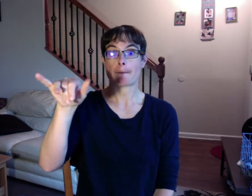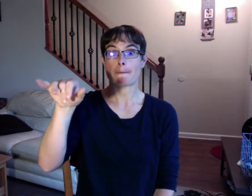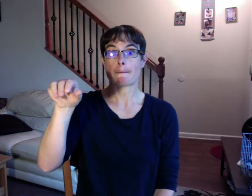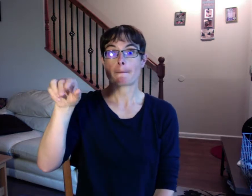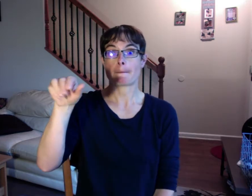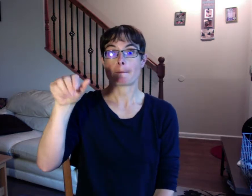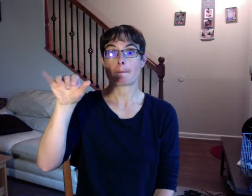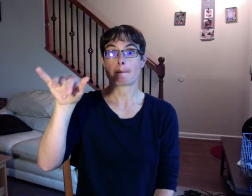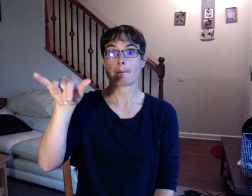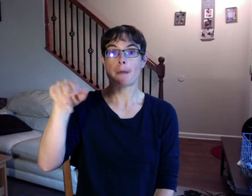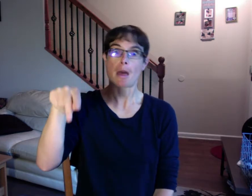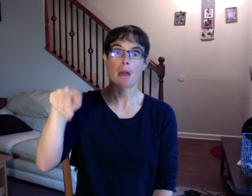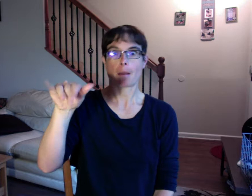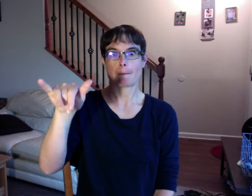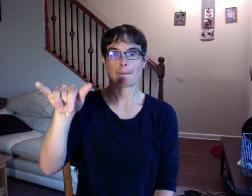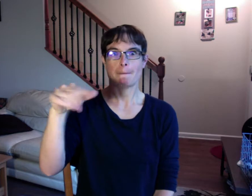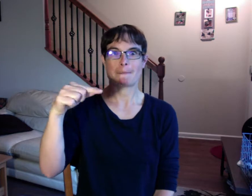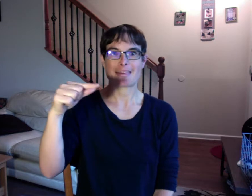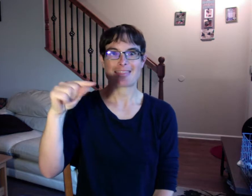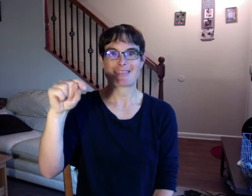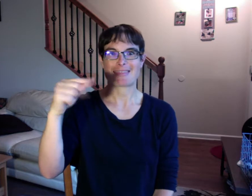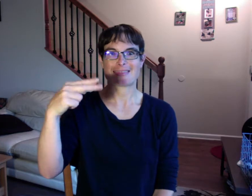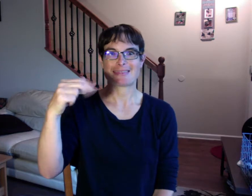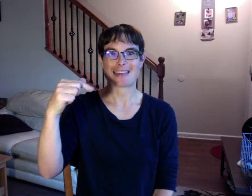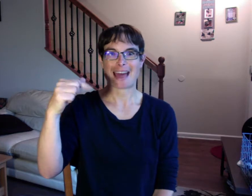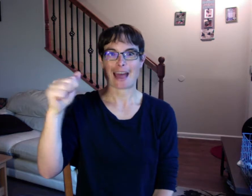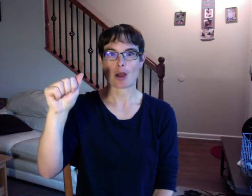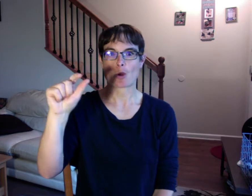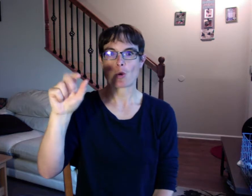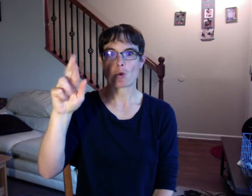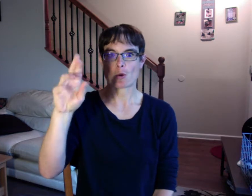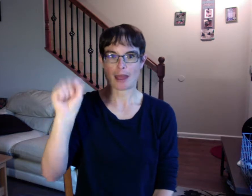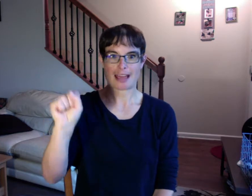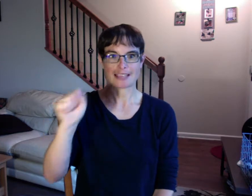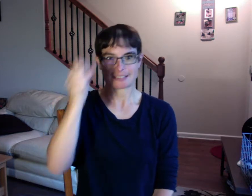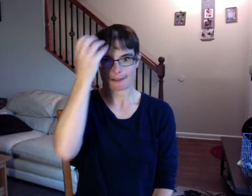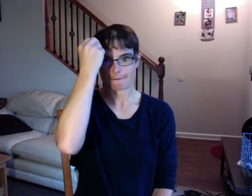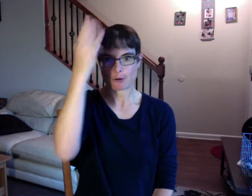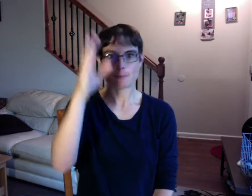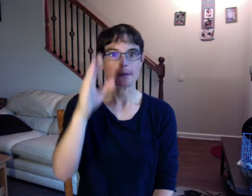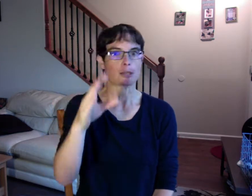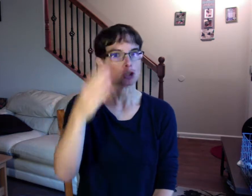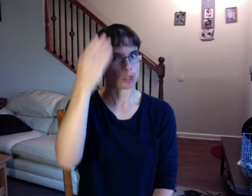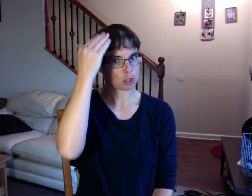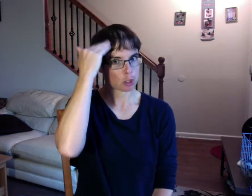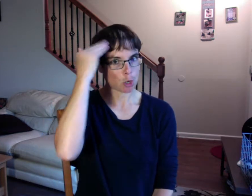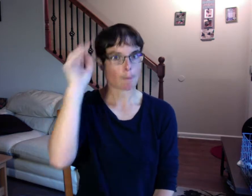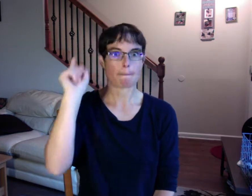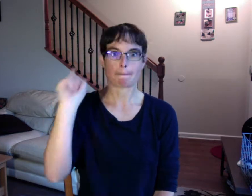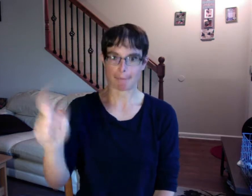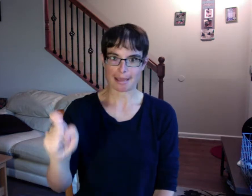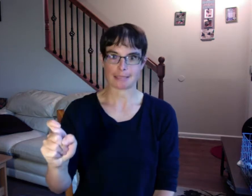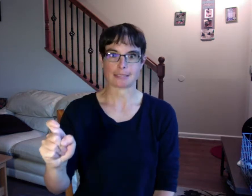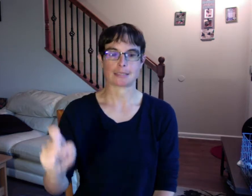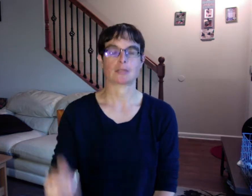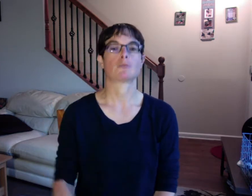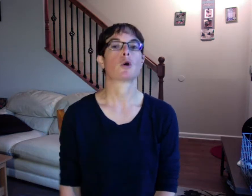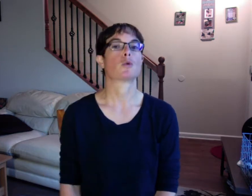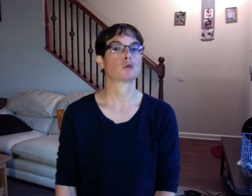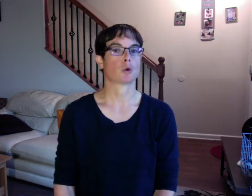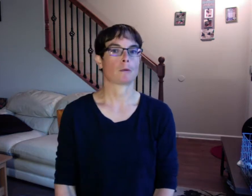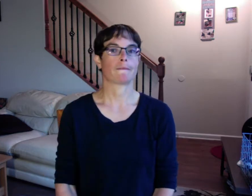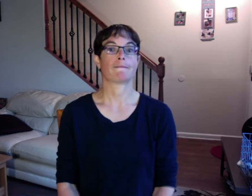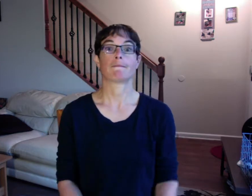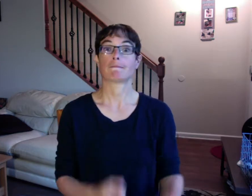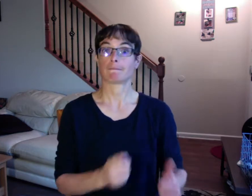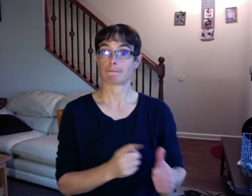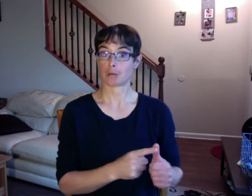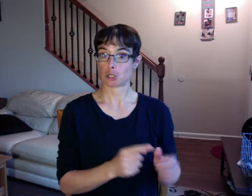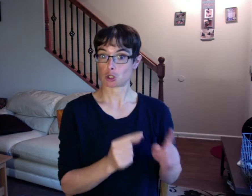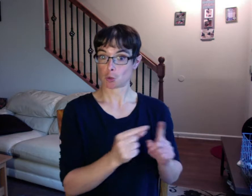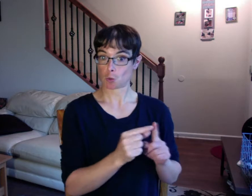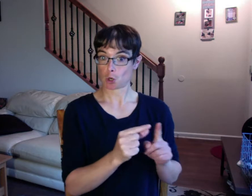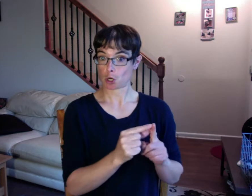your interactive notebook, hypotenuse. And this is how you spell it. It's the longest side on